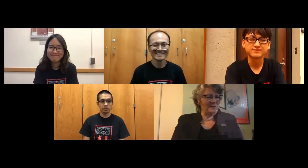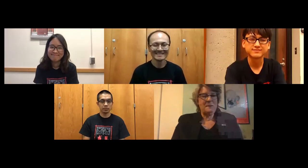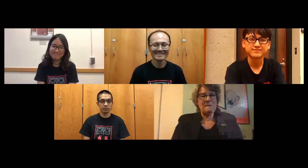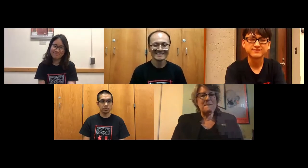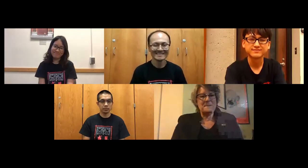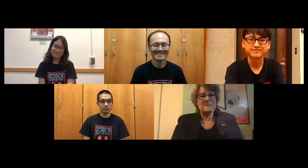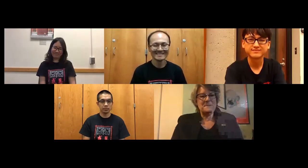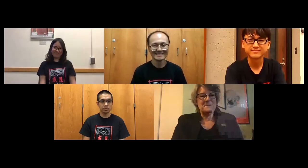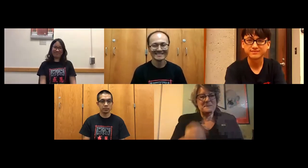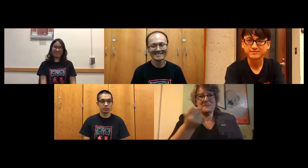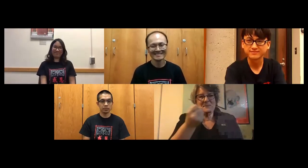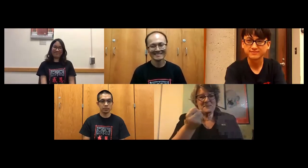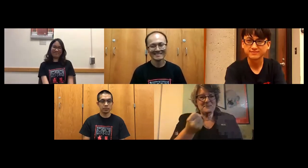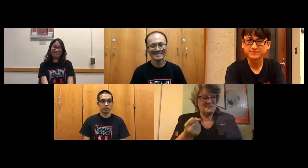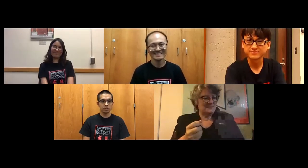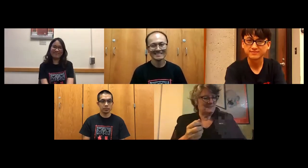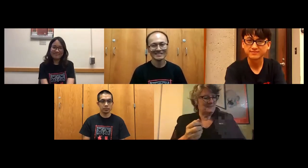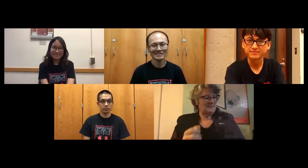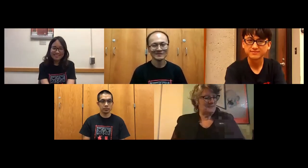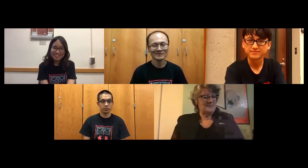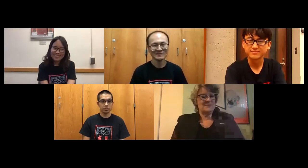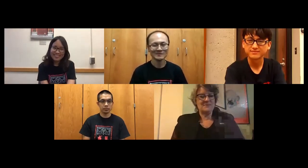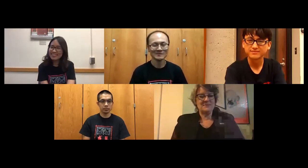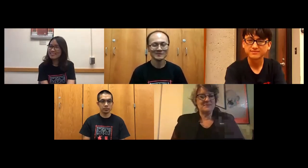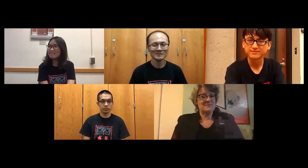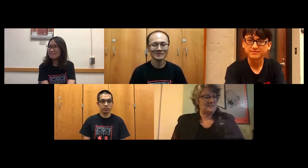Hold on, letting the Chinese Sign Language interpreters again.